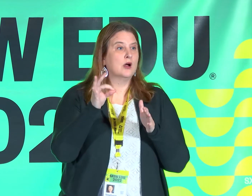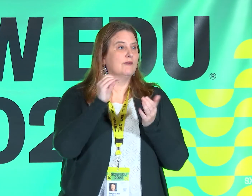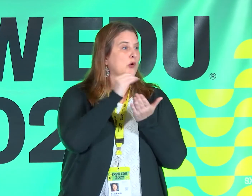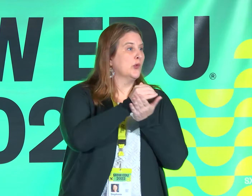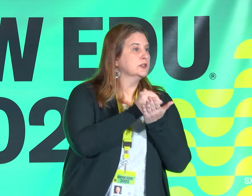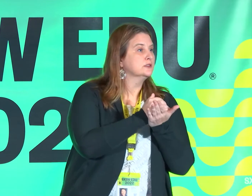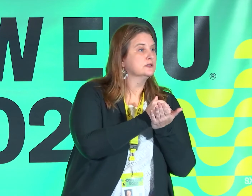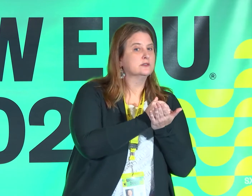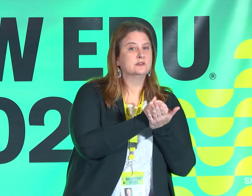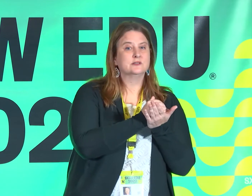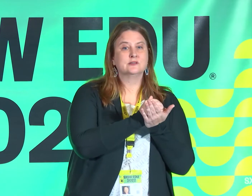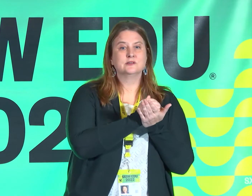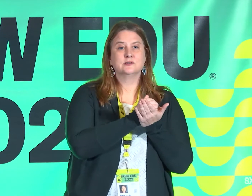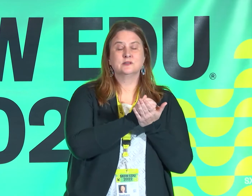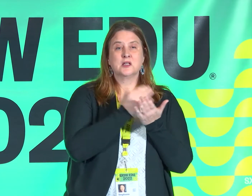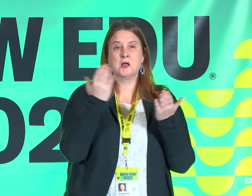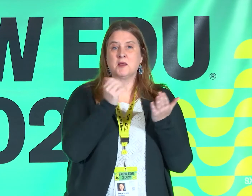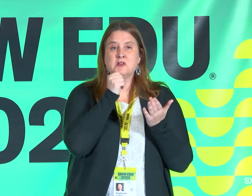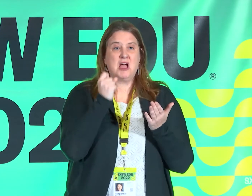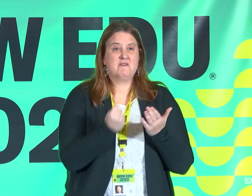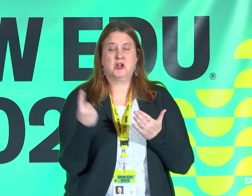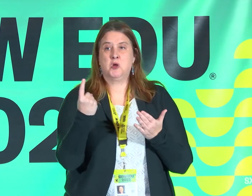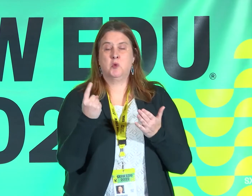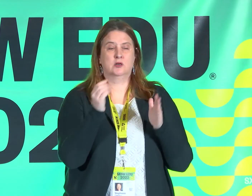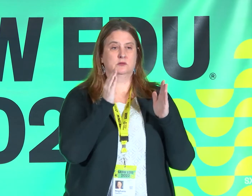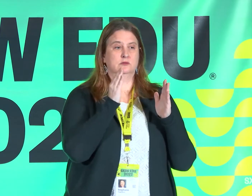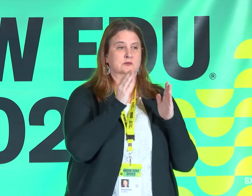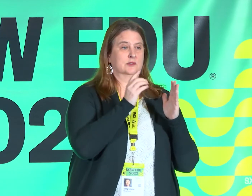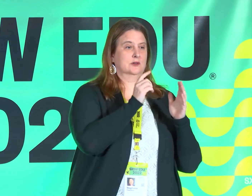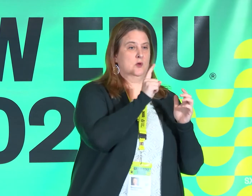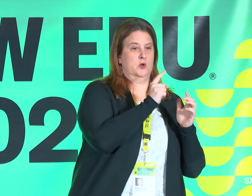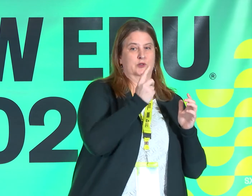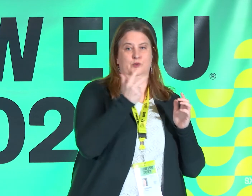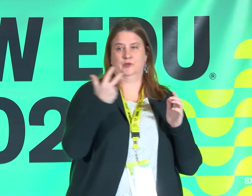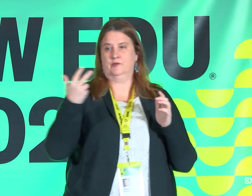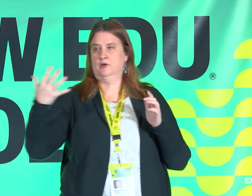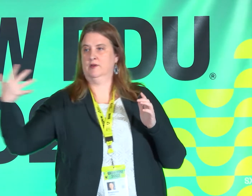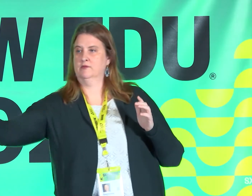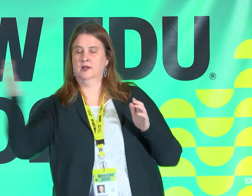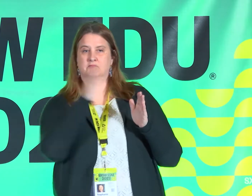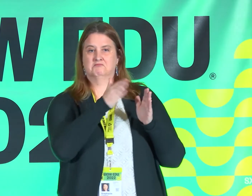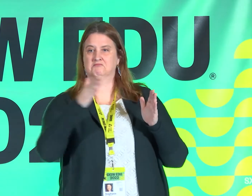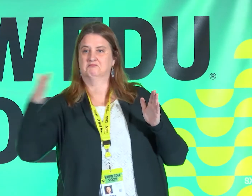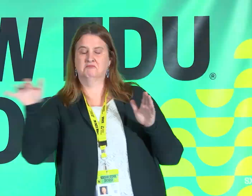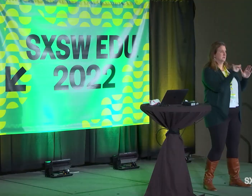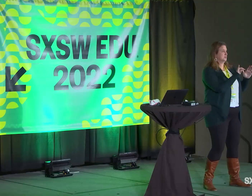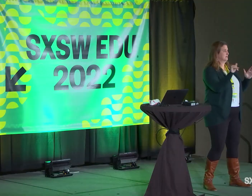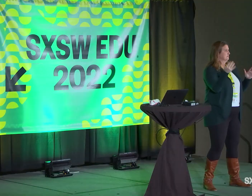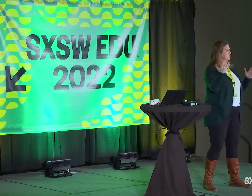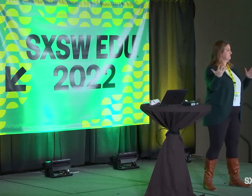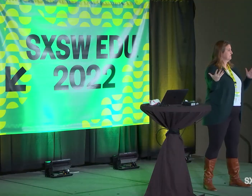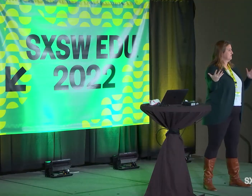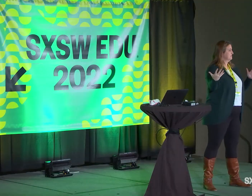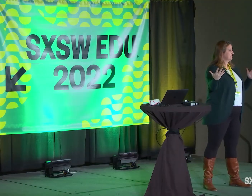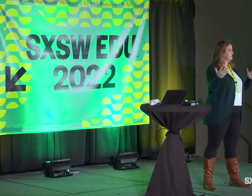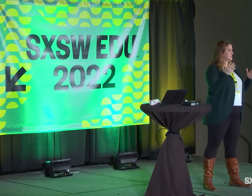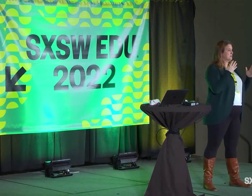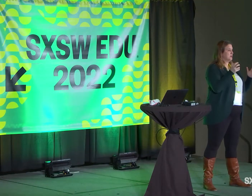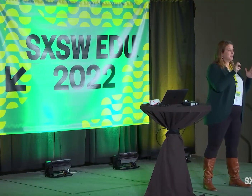Maybe the organization of your course or your curriculum. Maybe not everyone has to go 1, 2, 3, 4, 5 in that sequence, in that